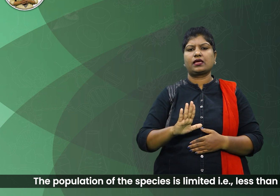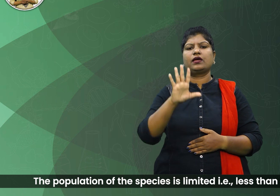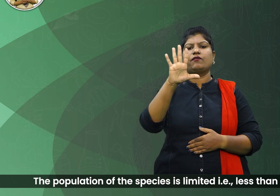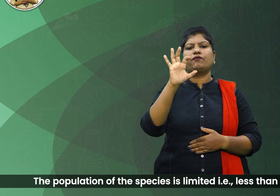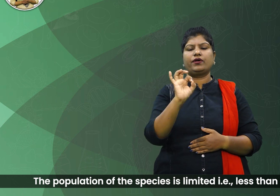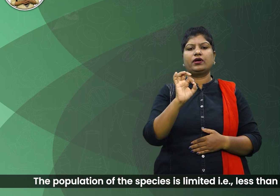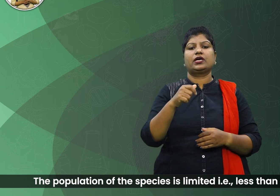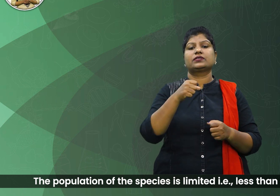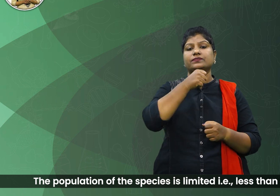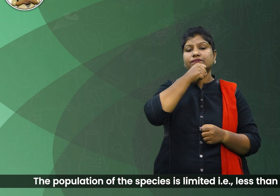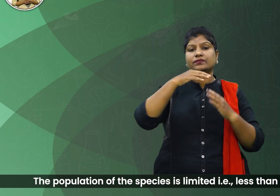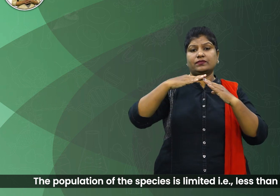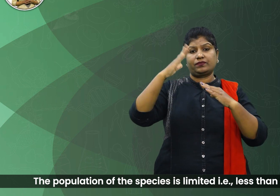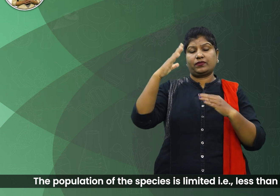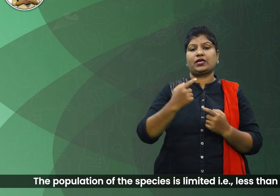individuals.